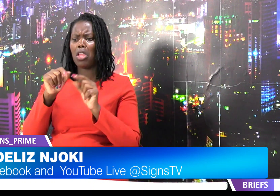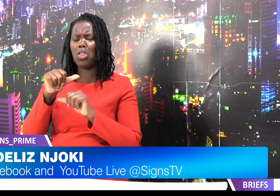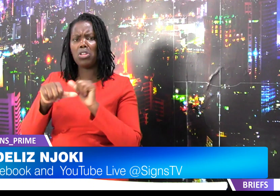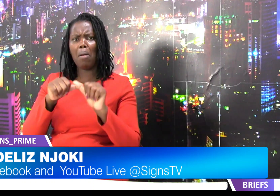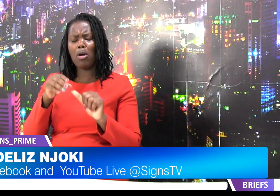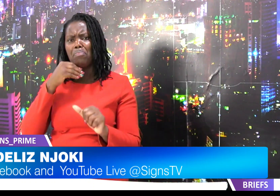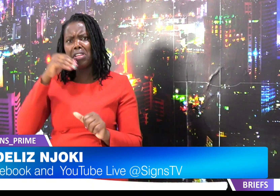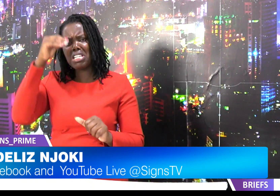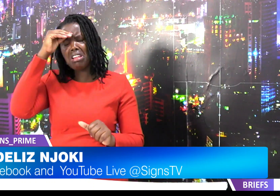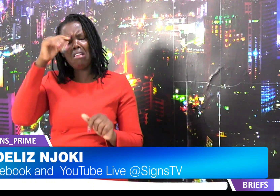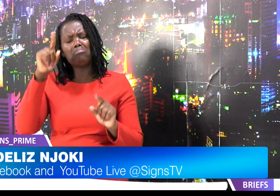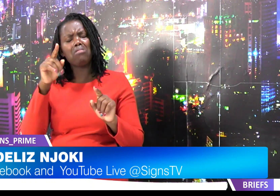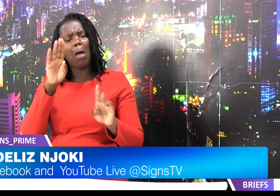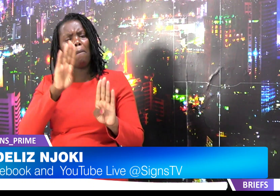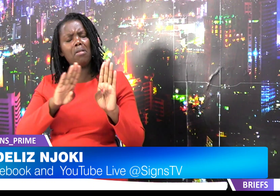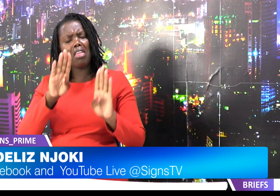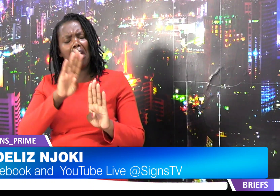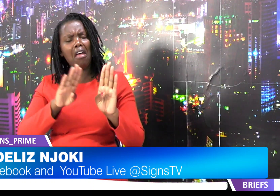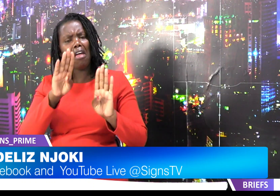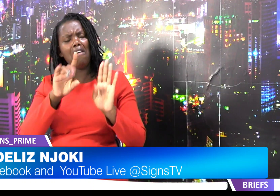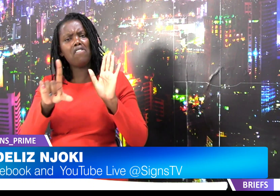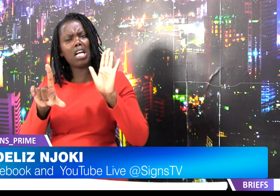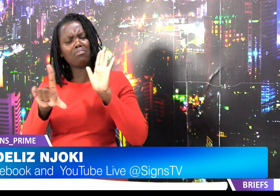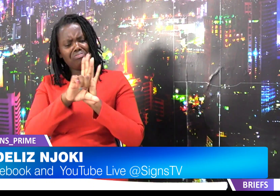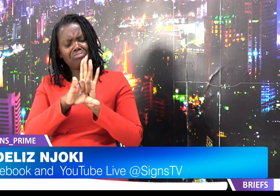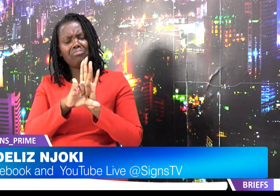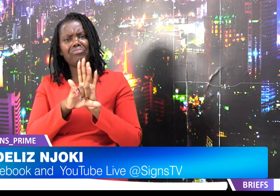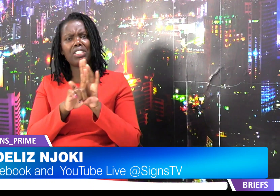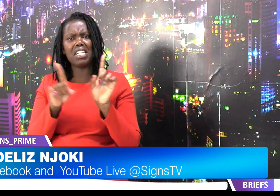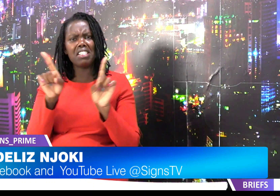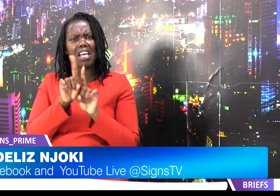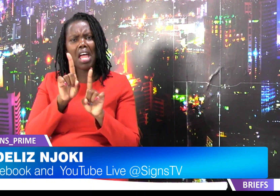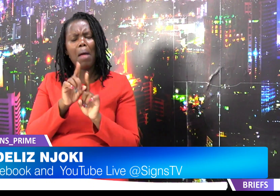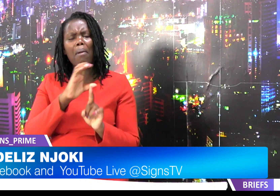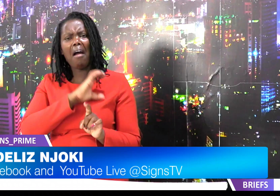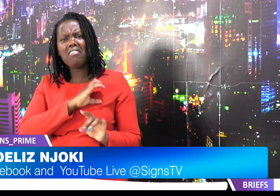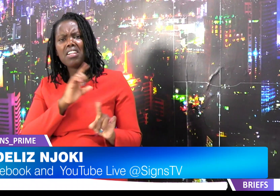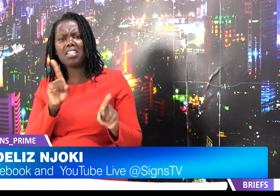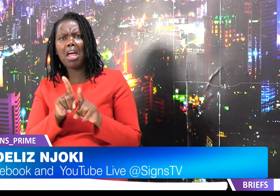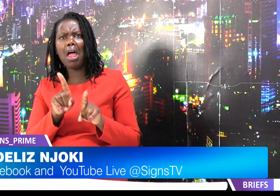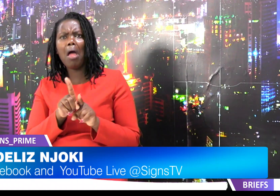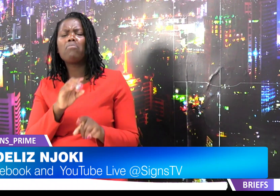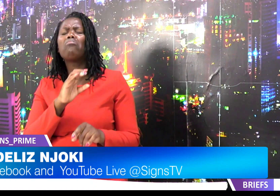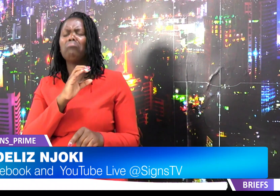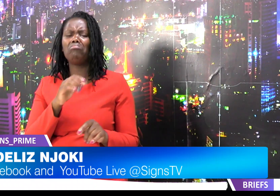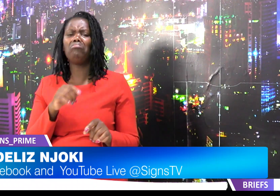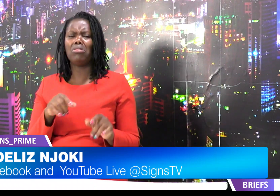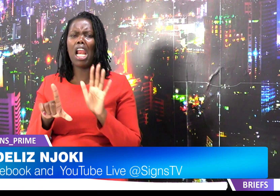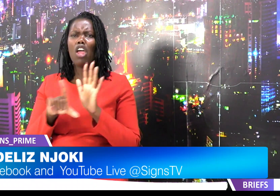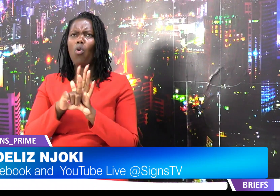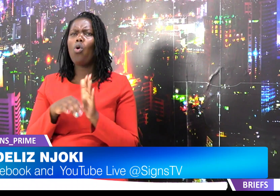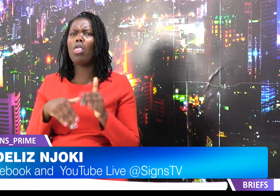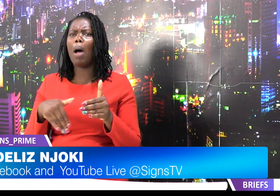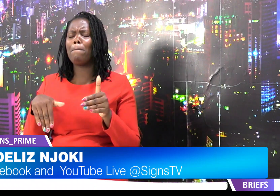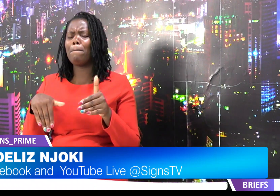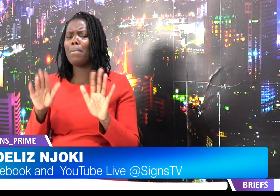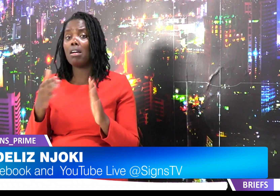impersonating a High Court lawyer, was on Wednesday brought to court and charged